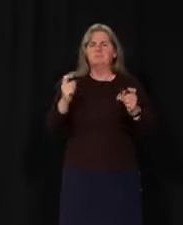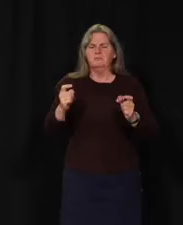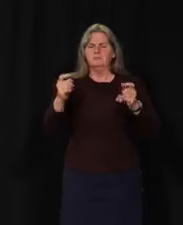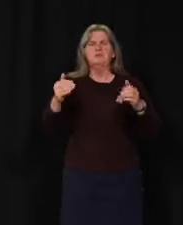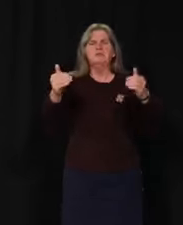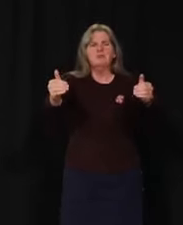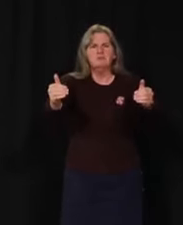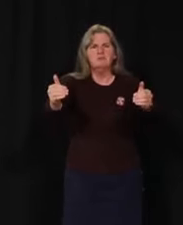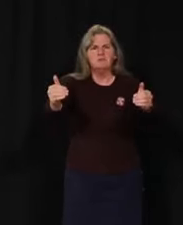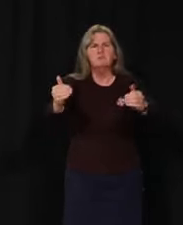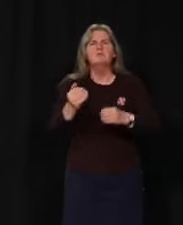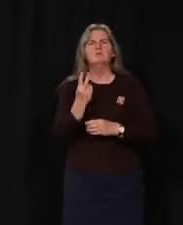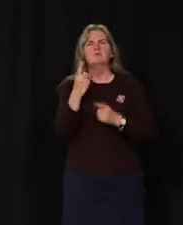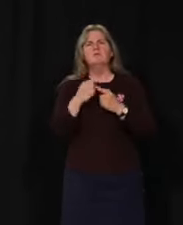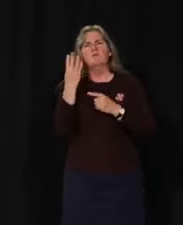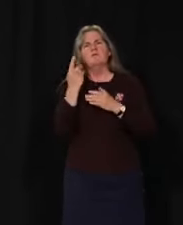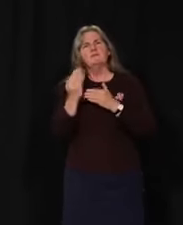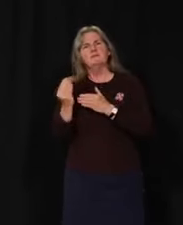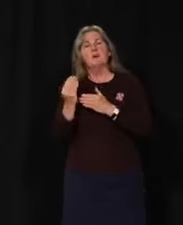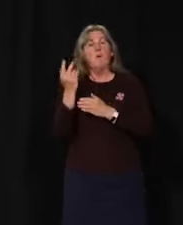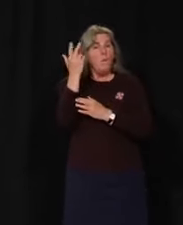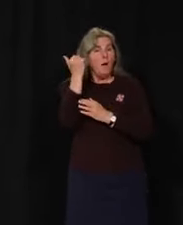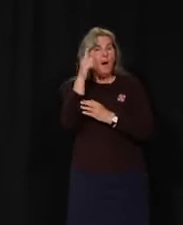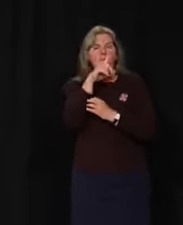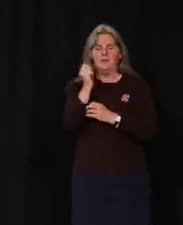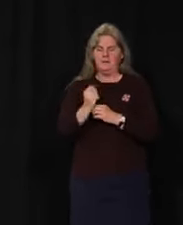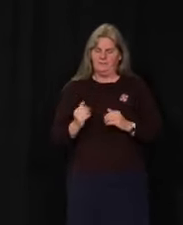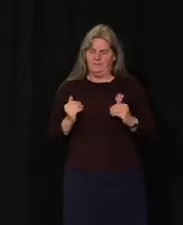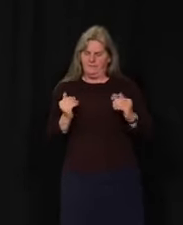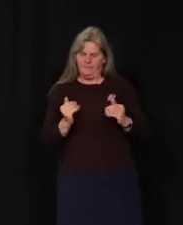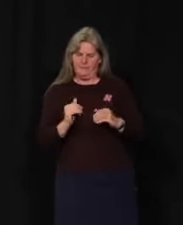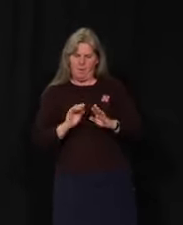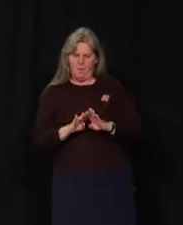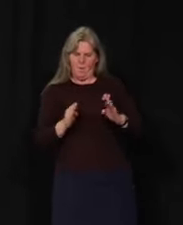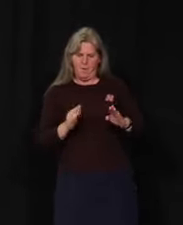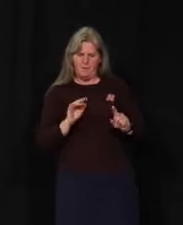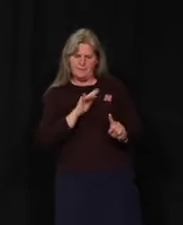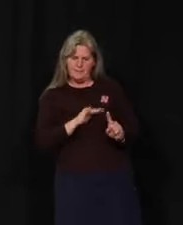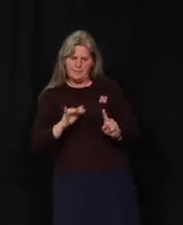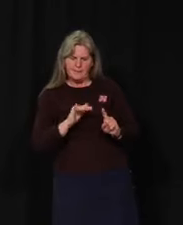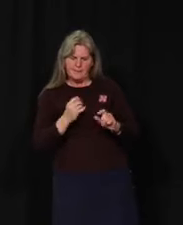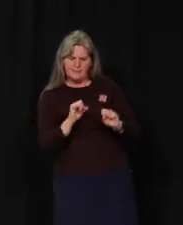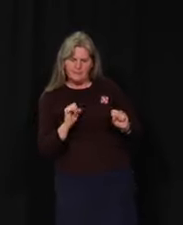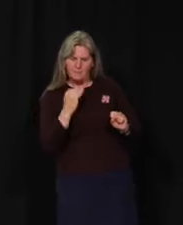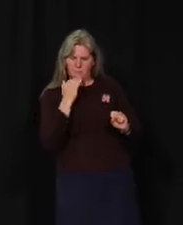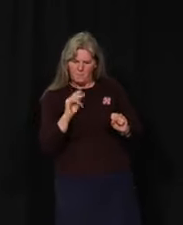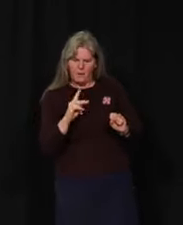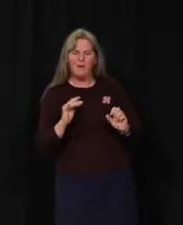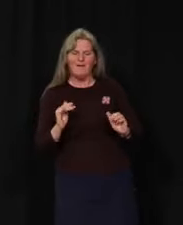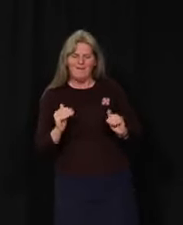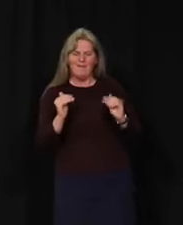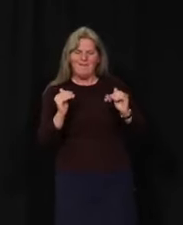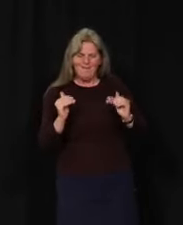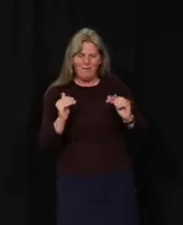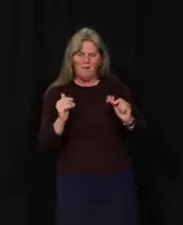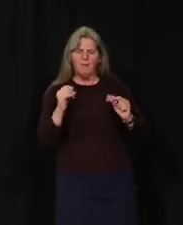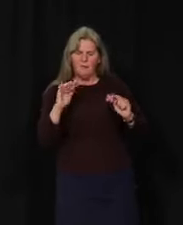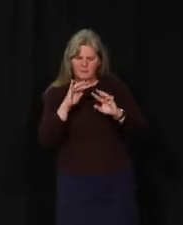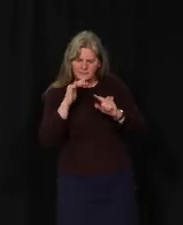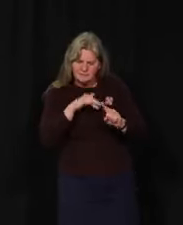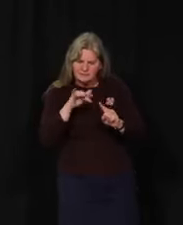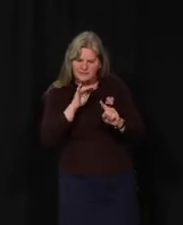the impacts of each step that we do take and to communicate with our partners in this process. As we have been